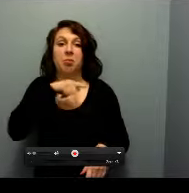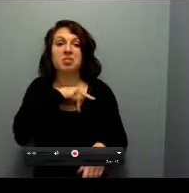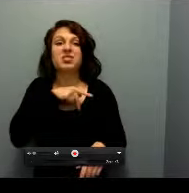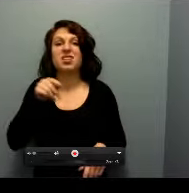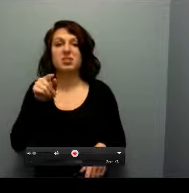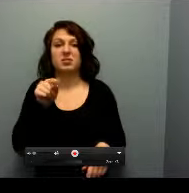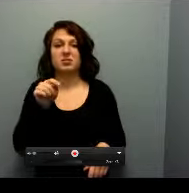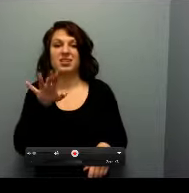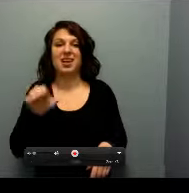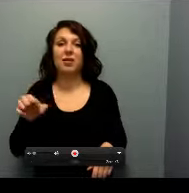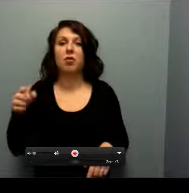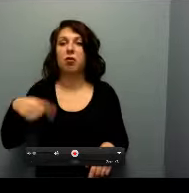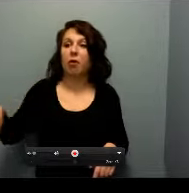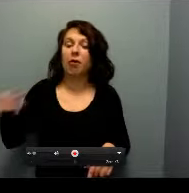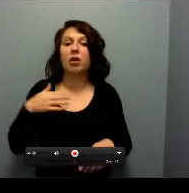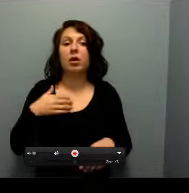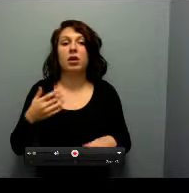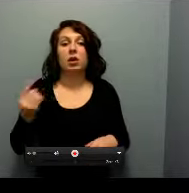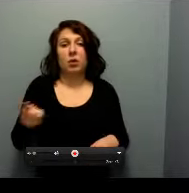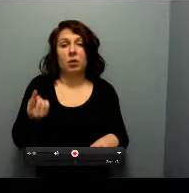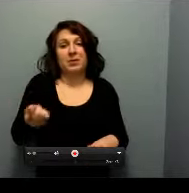And then people's interpersonal skills.